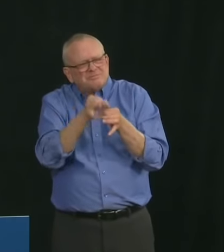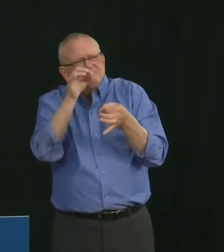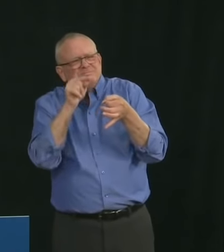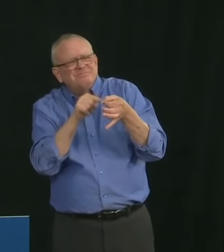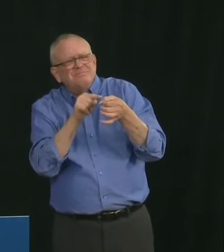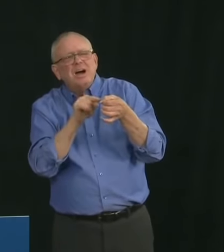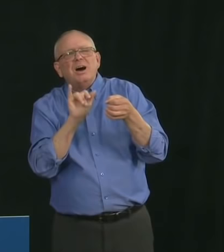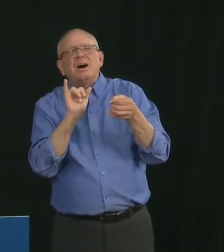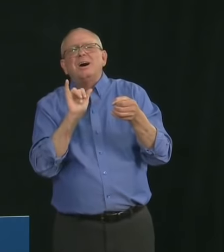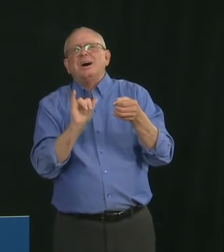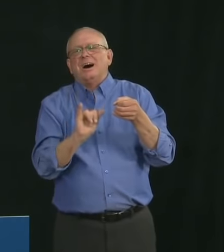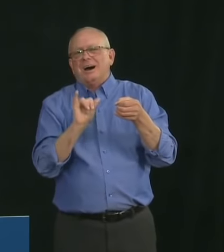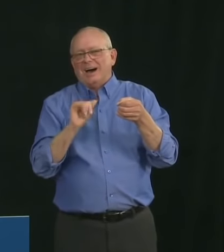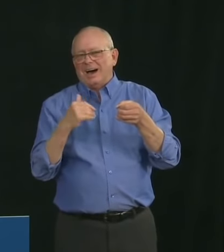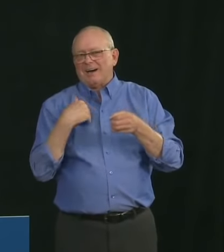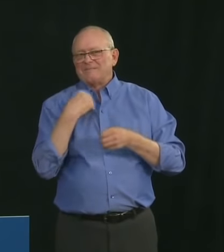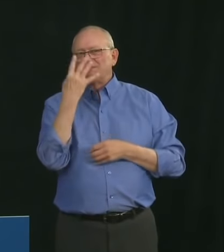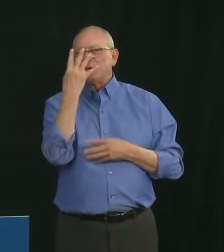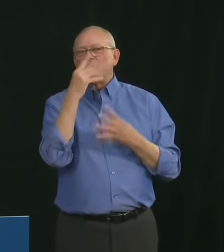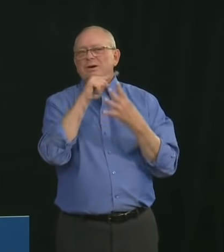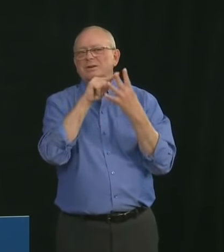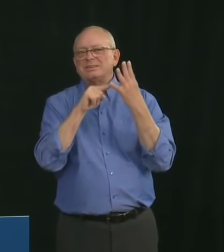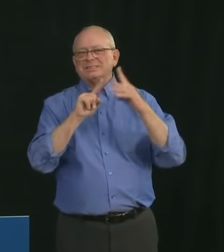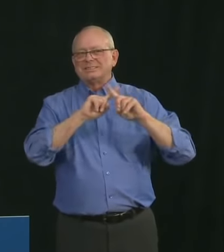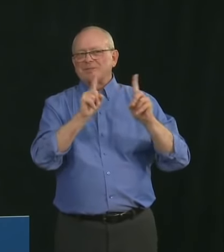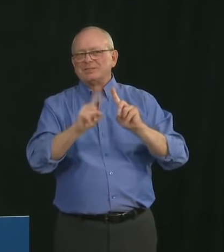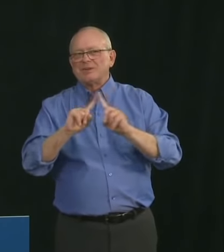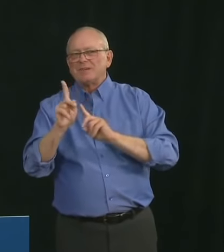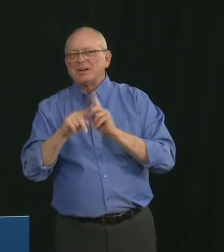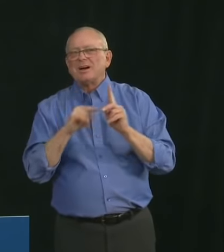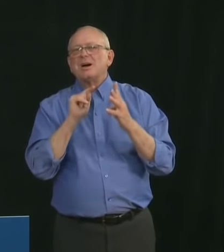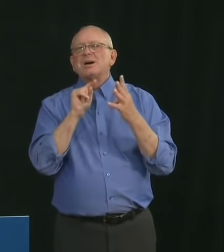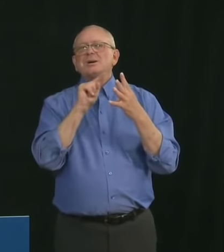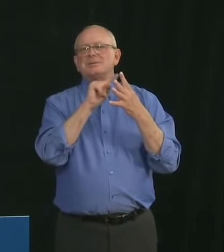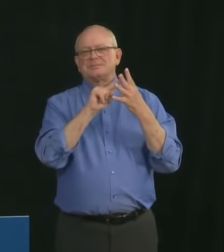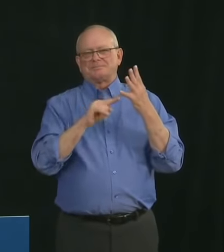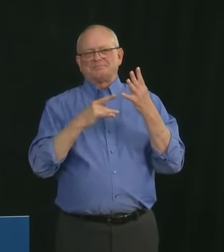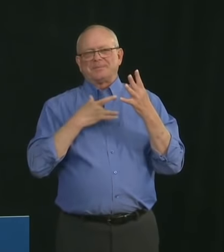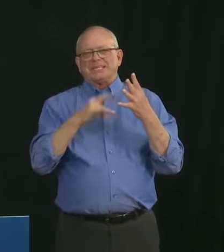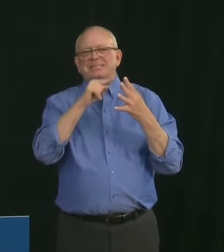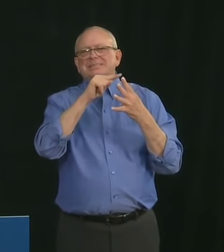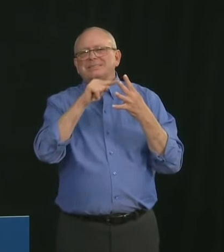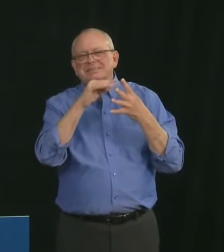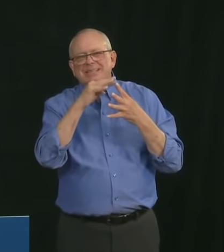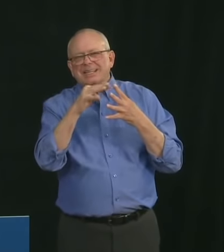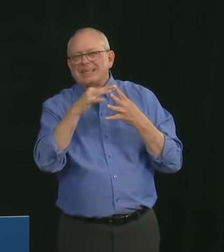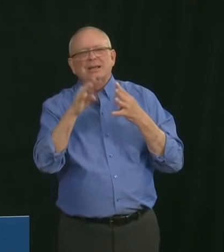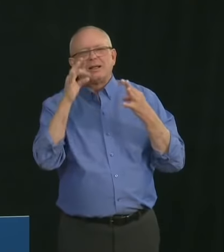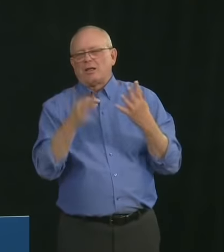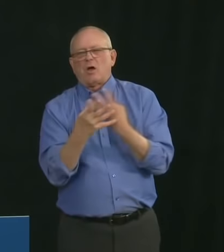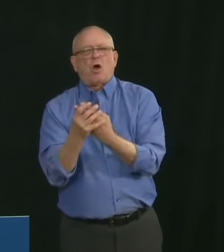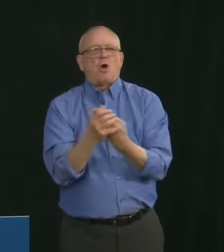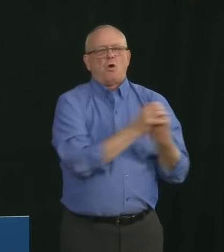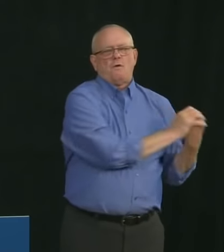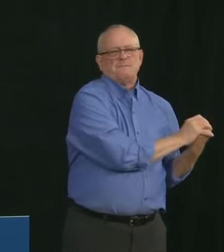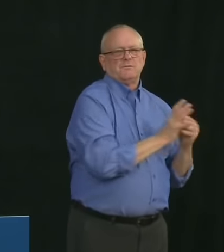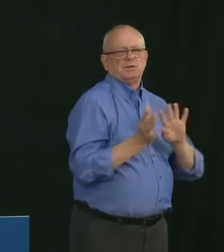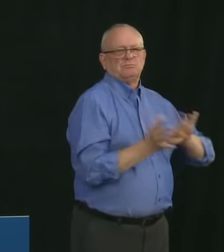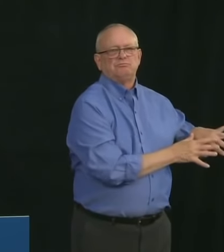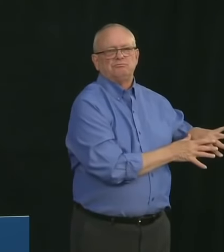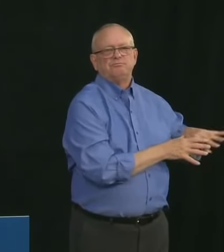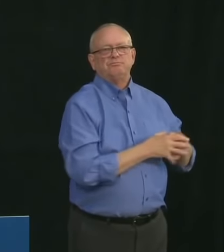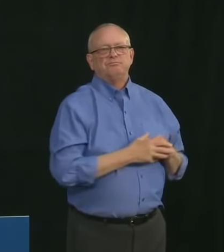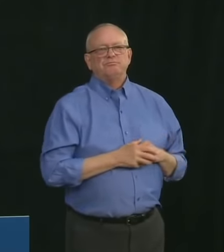that were seen to cause more leaks than they typically would see. So they did recall those. And anyone who had a test that had been